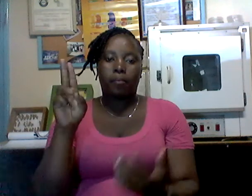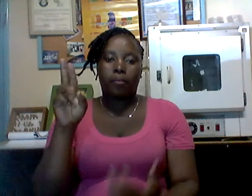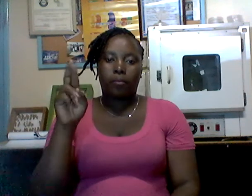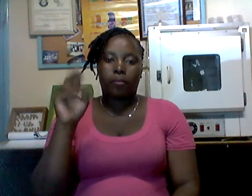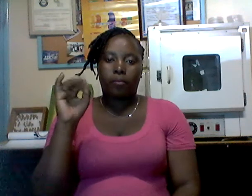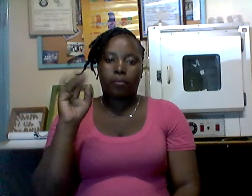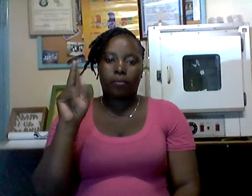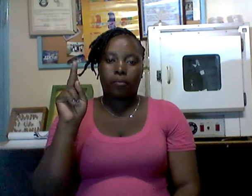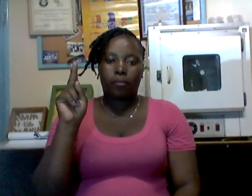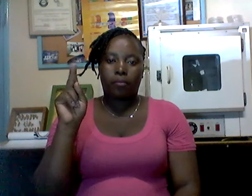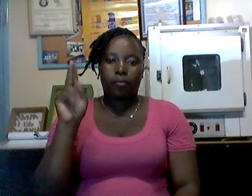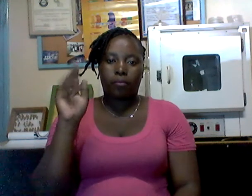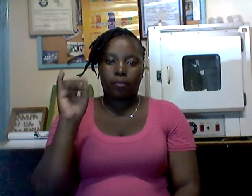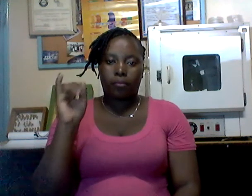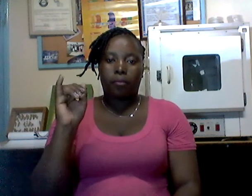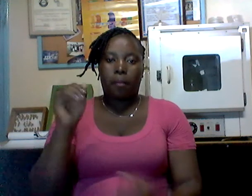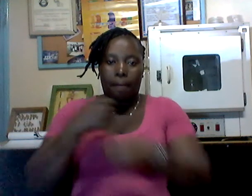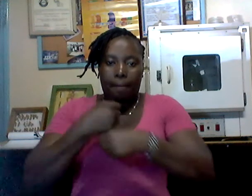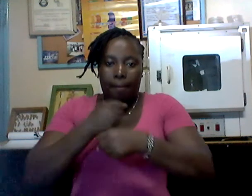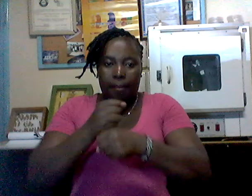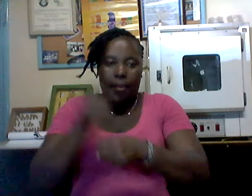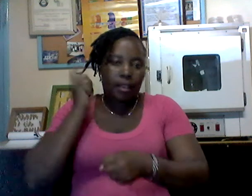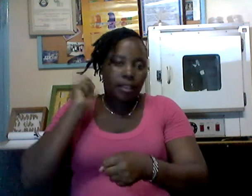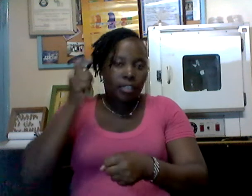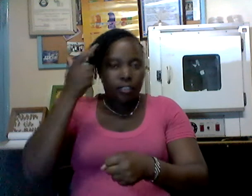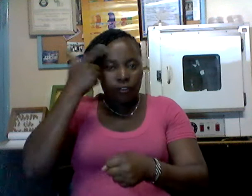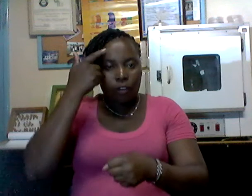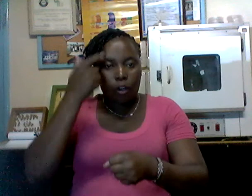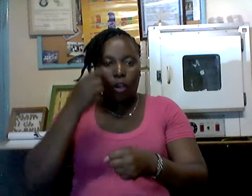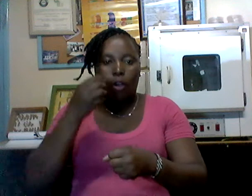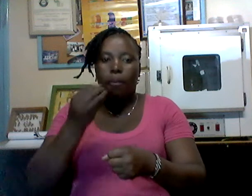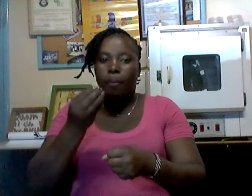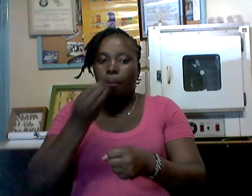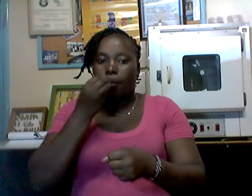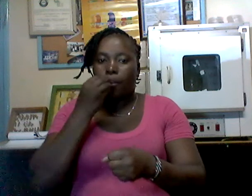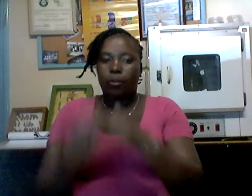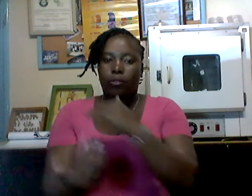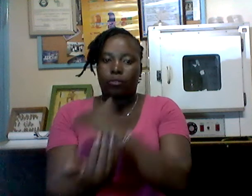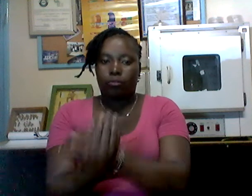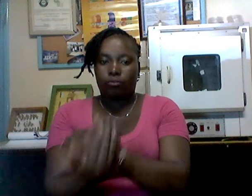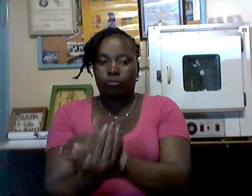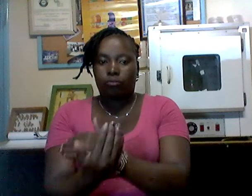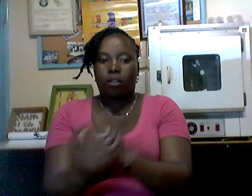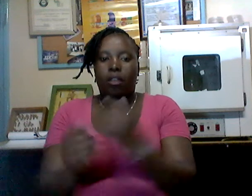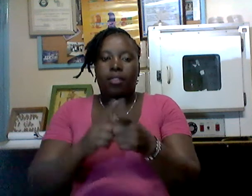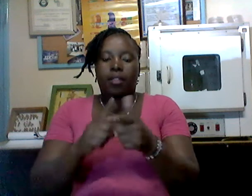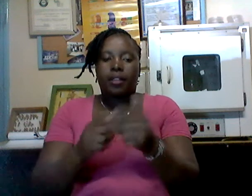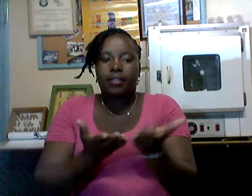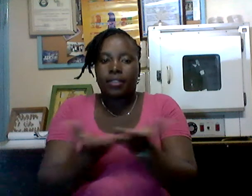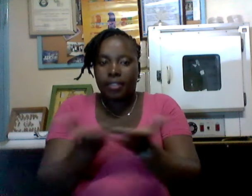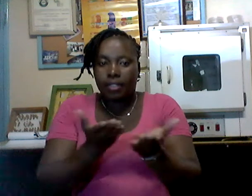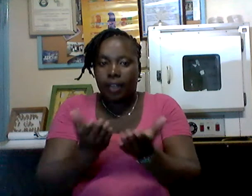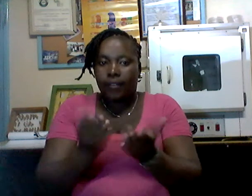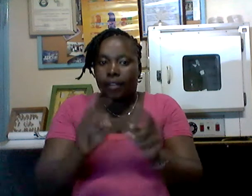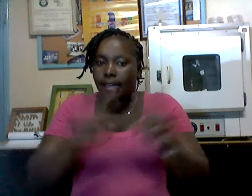eggs for breakfast. While serving them on a plate and getting ready to eat them before going